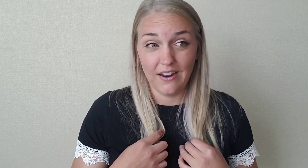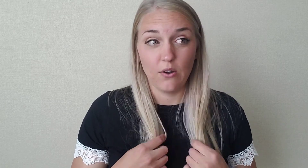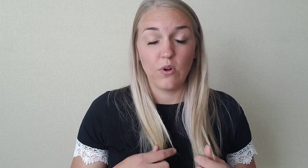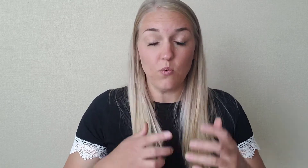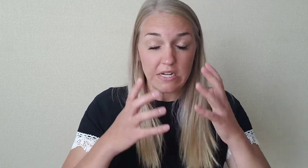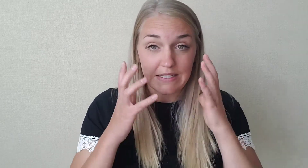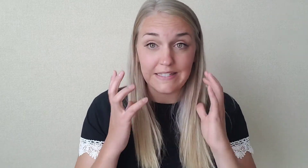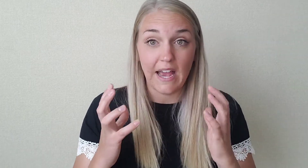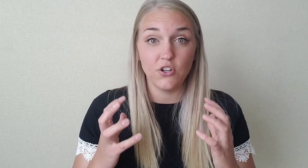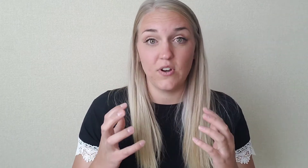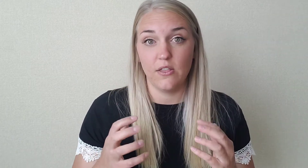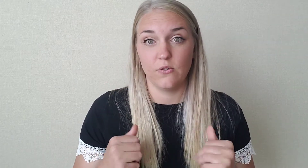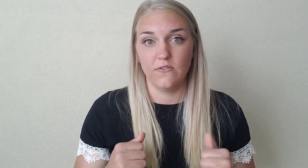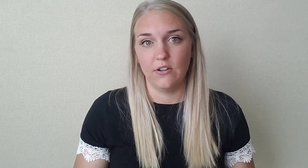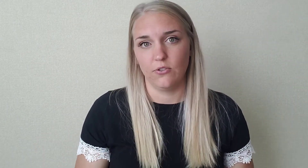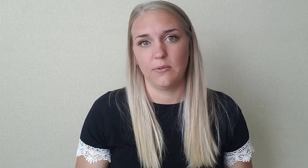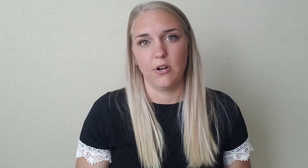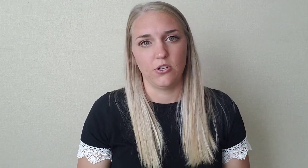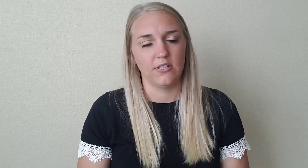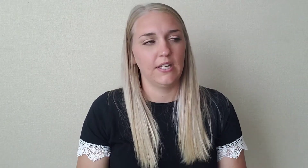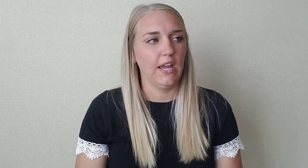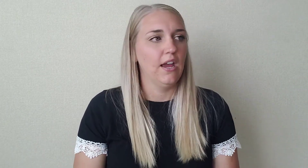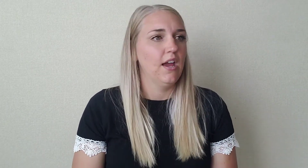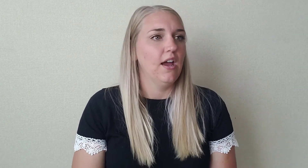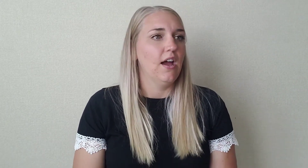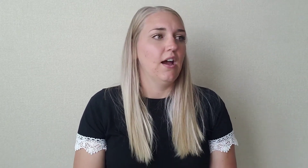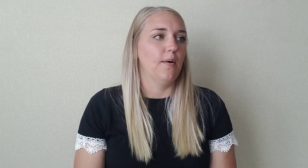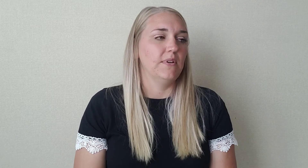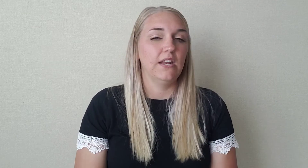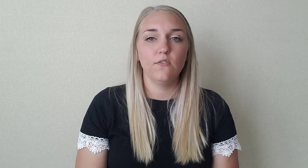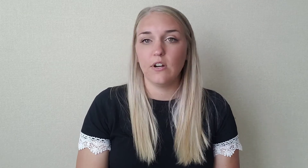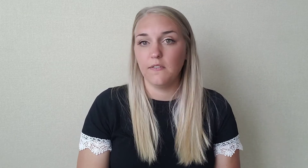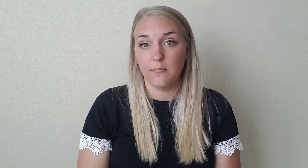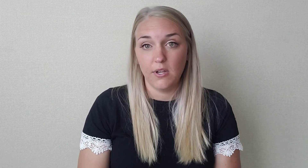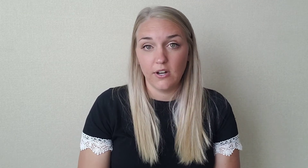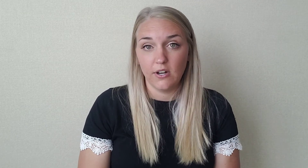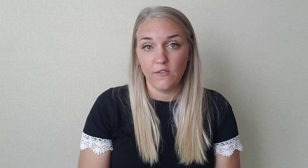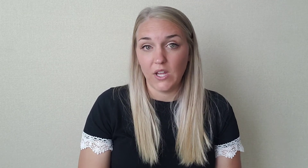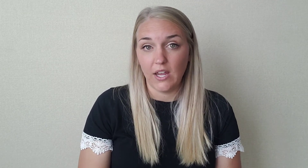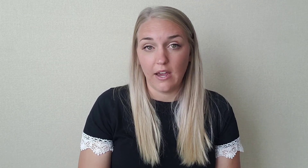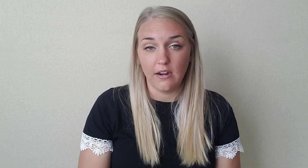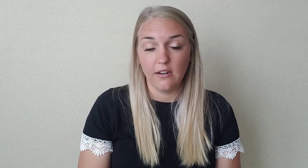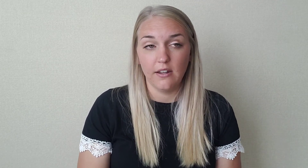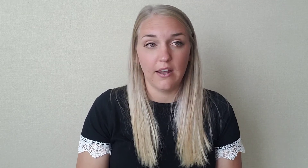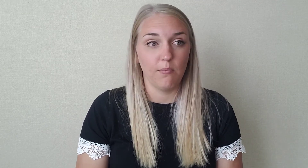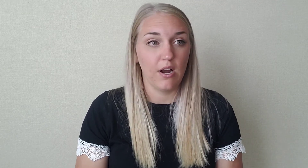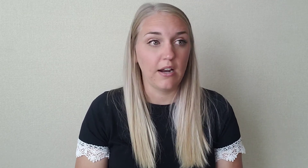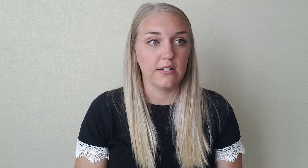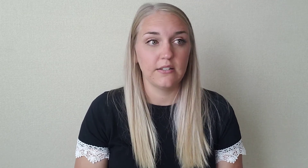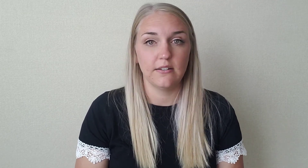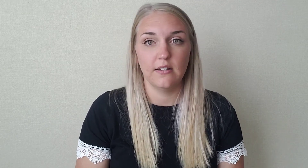and exaggerate those facial expressions, okay? Get in front of a mirror if you can and practice